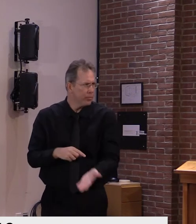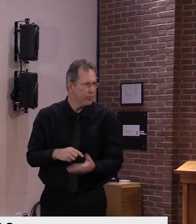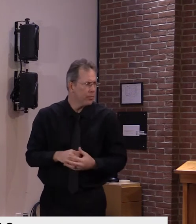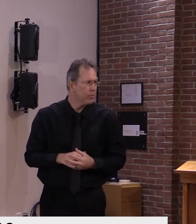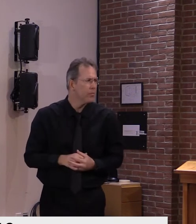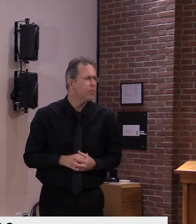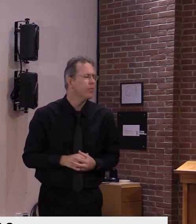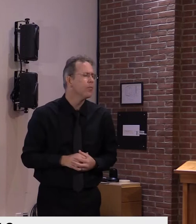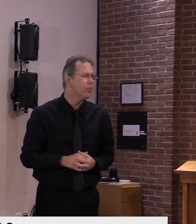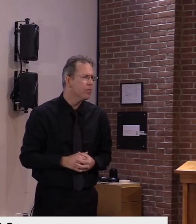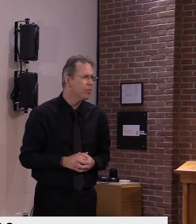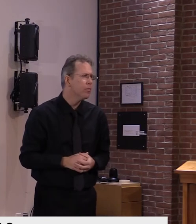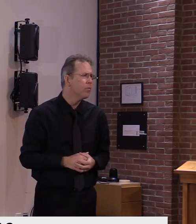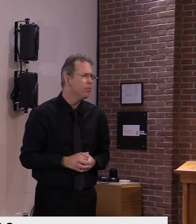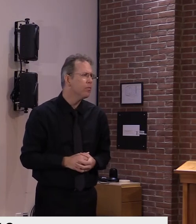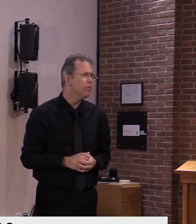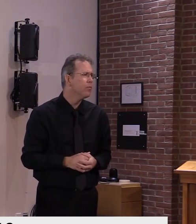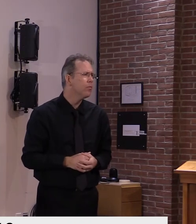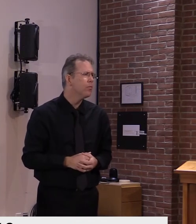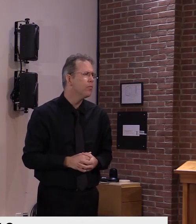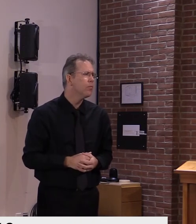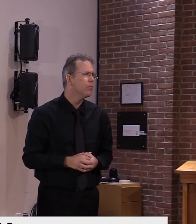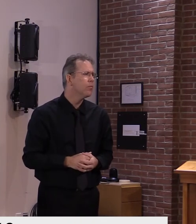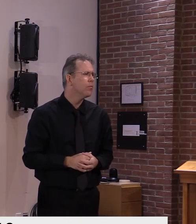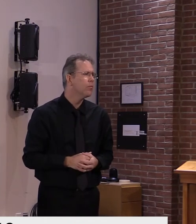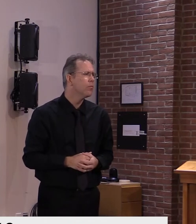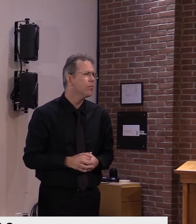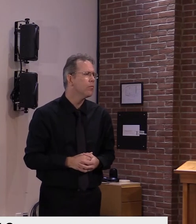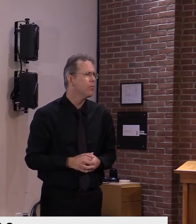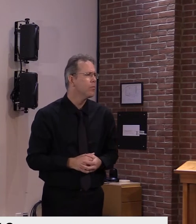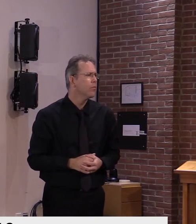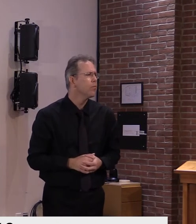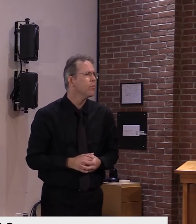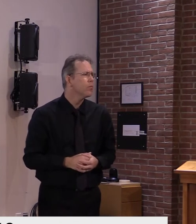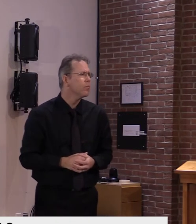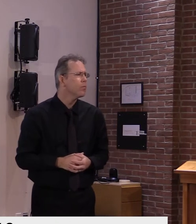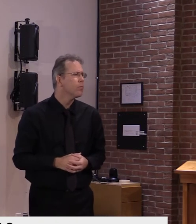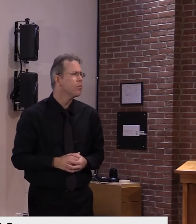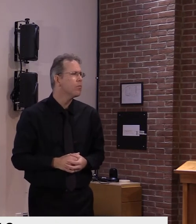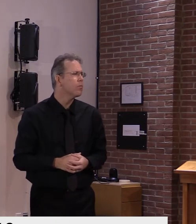the question asking folks about multifamily gatherings and having to quarantine otherwise.